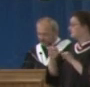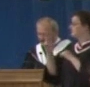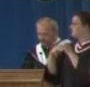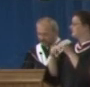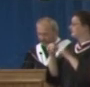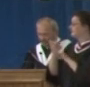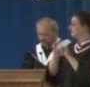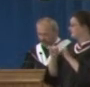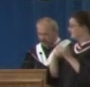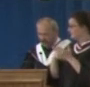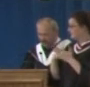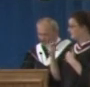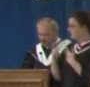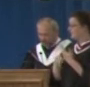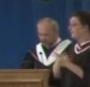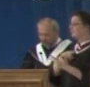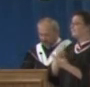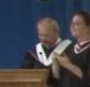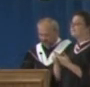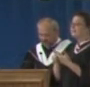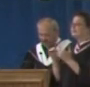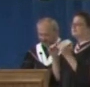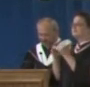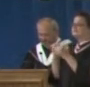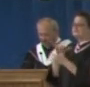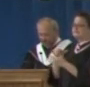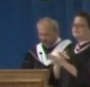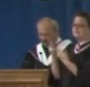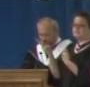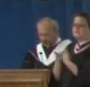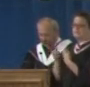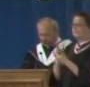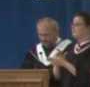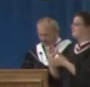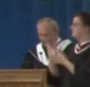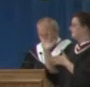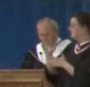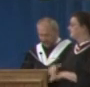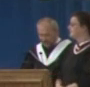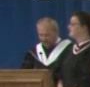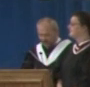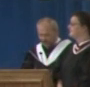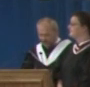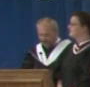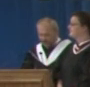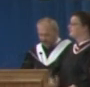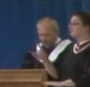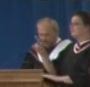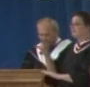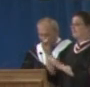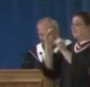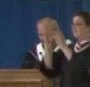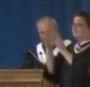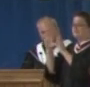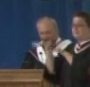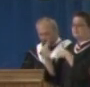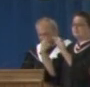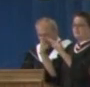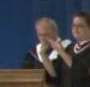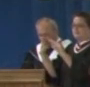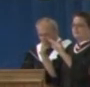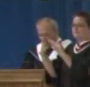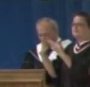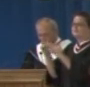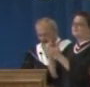Sciences programs, and the School of Justice Studies at Loyalist College. They have been recommended by the faculty to be